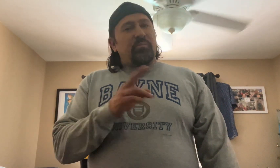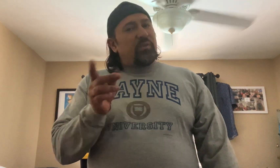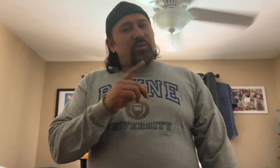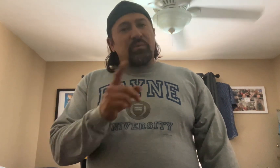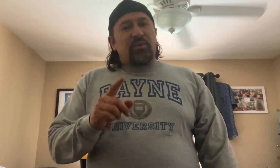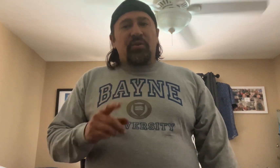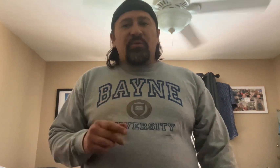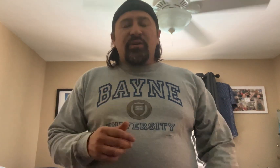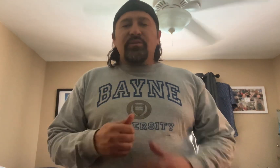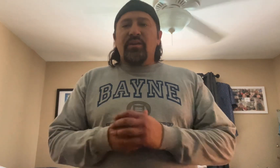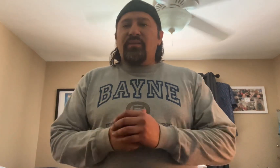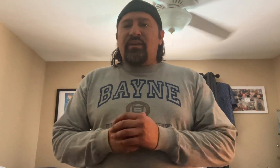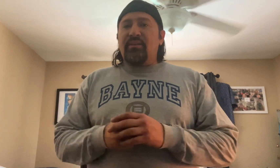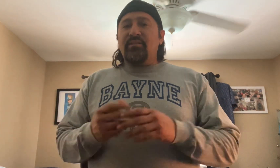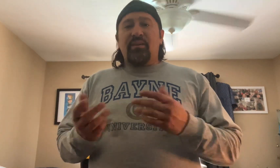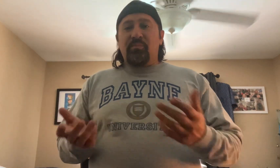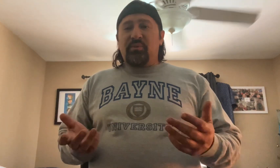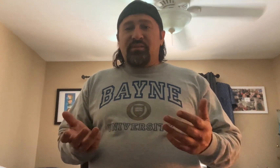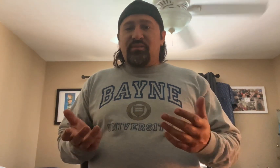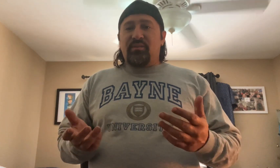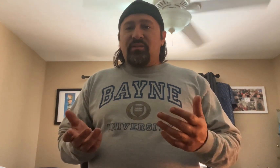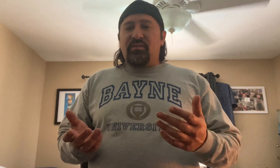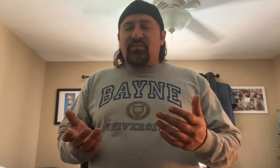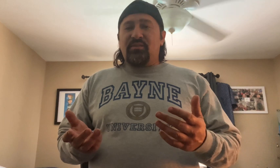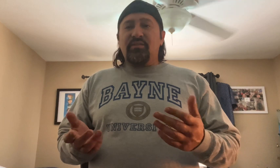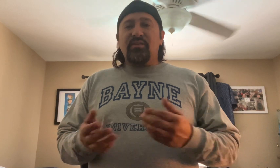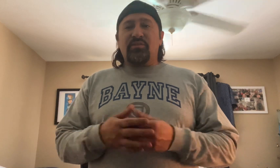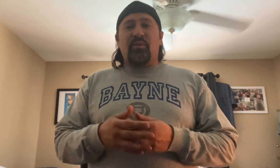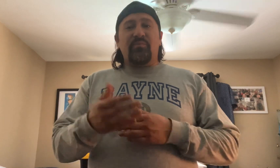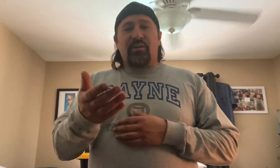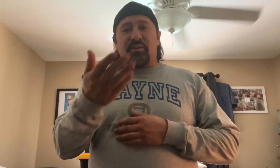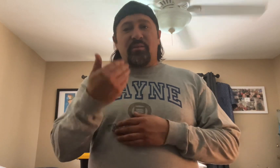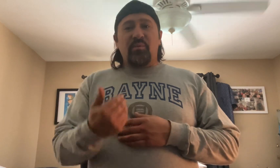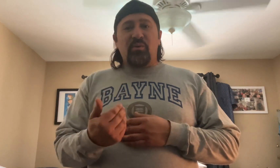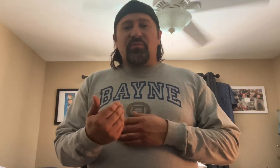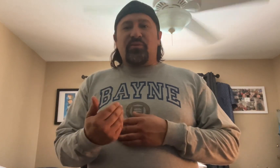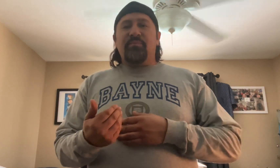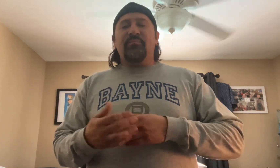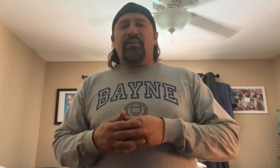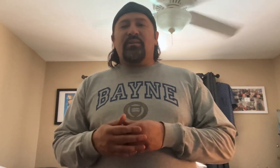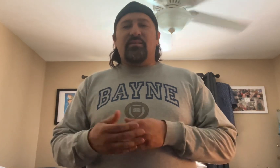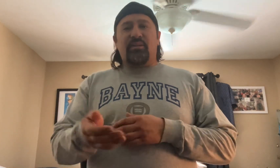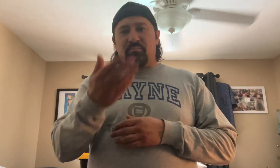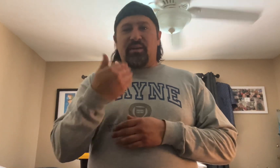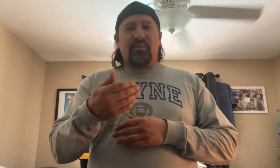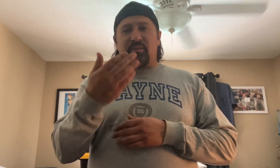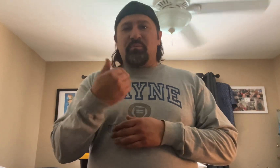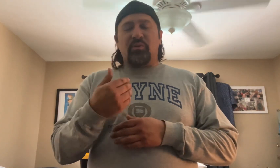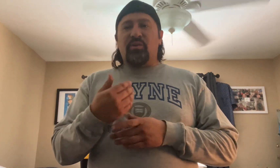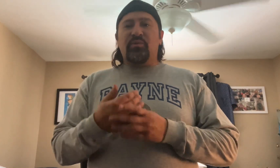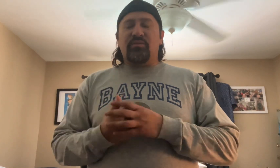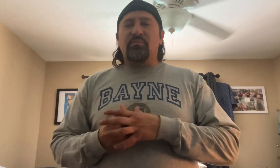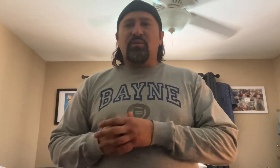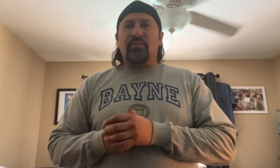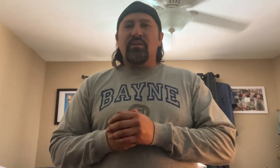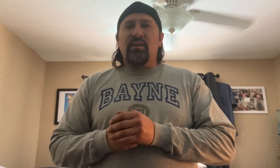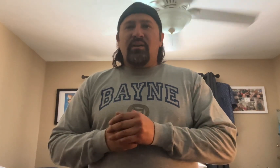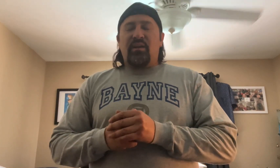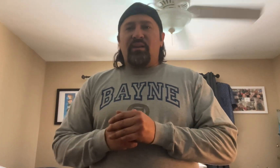that was wandering around, and they didn't have a place to sit, so I invited them over. I beckoned them or coaxed them over, and the